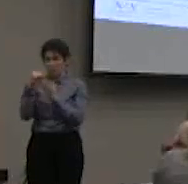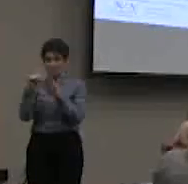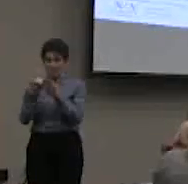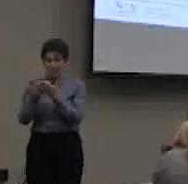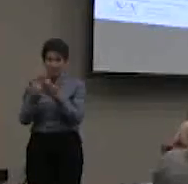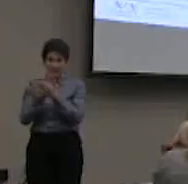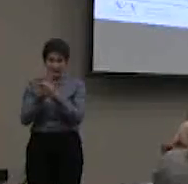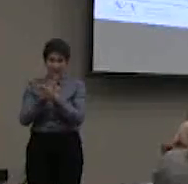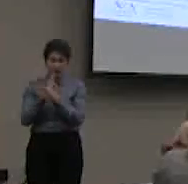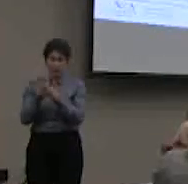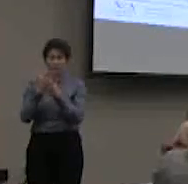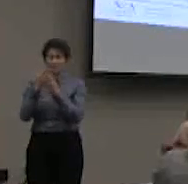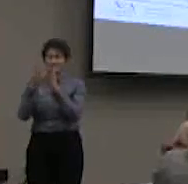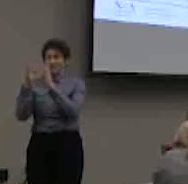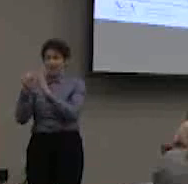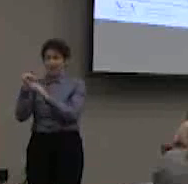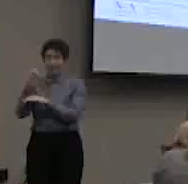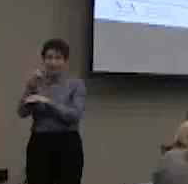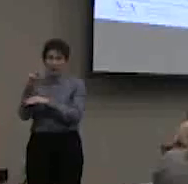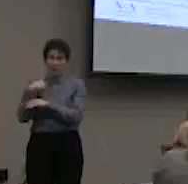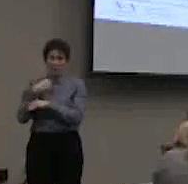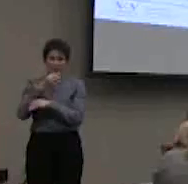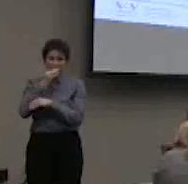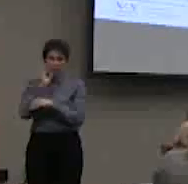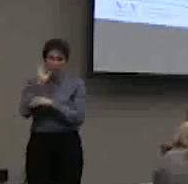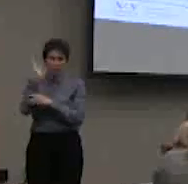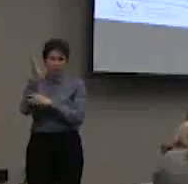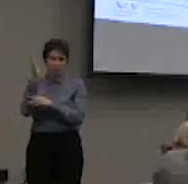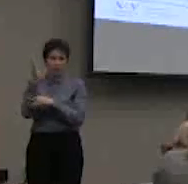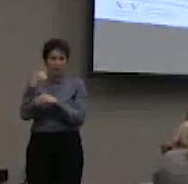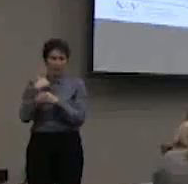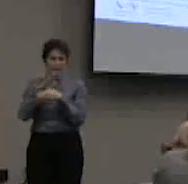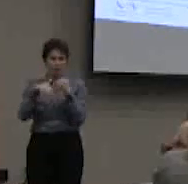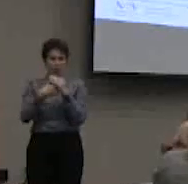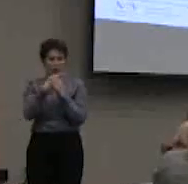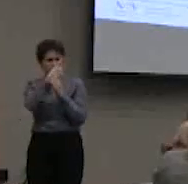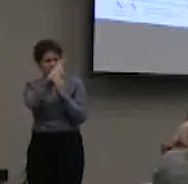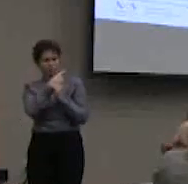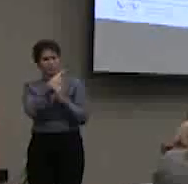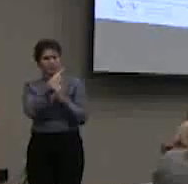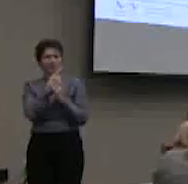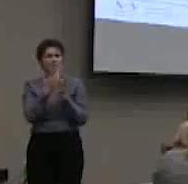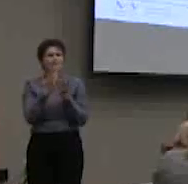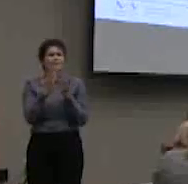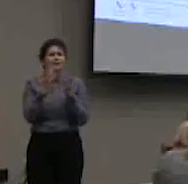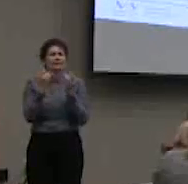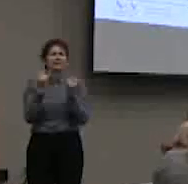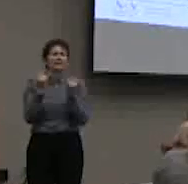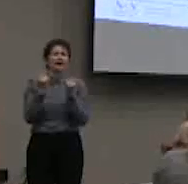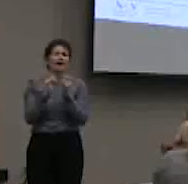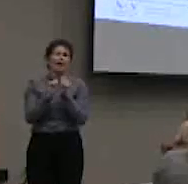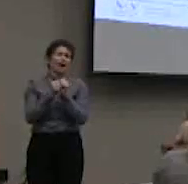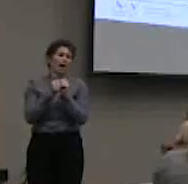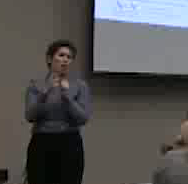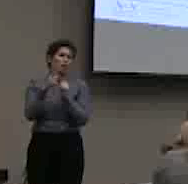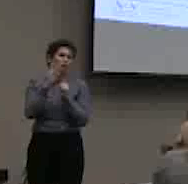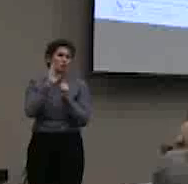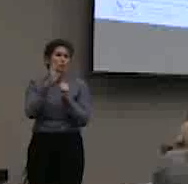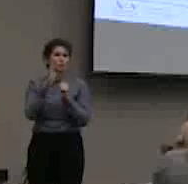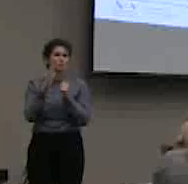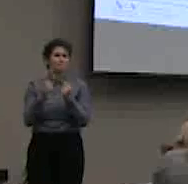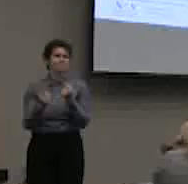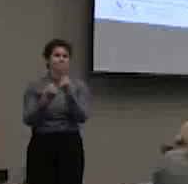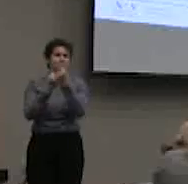to present. How are you going to be an ambassador for infants and toddlers within